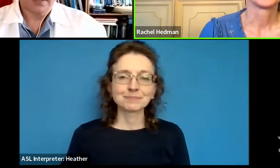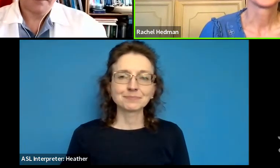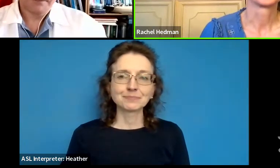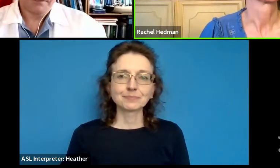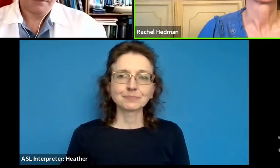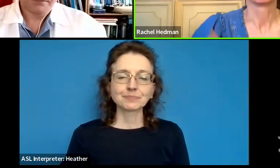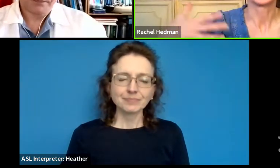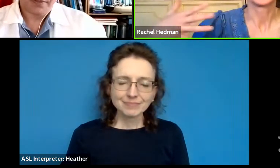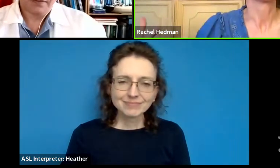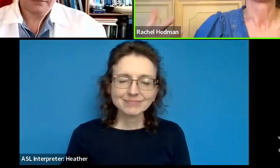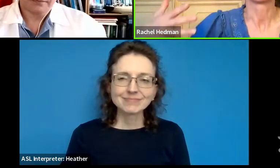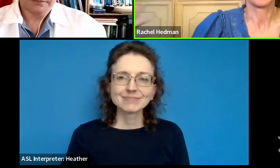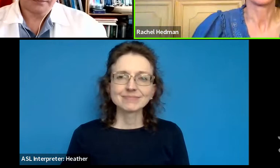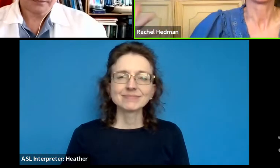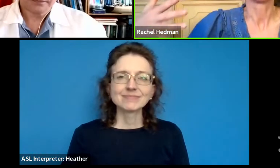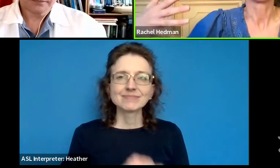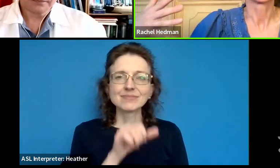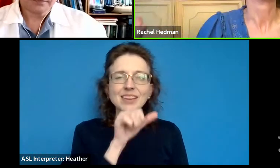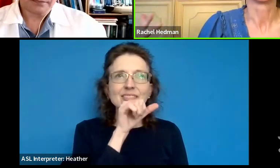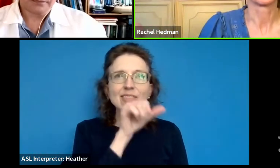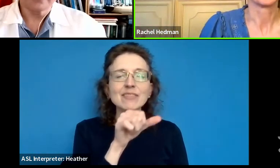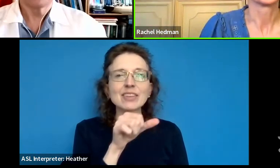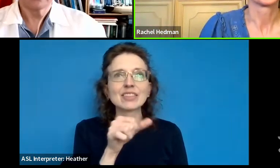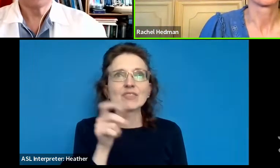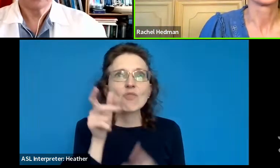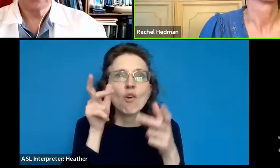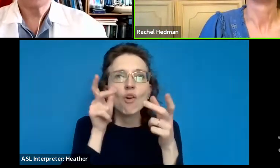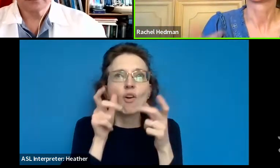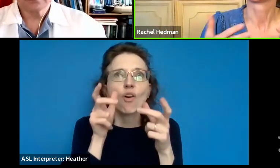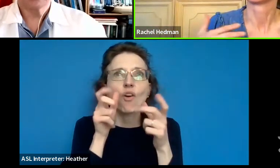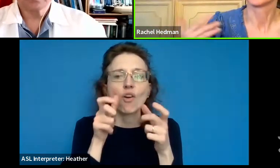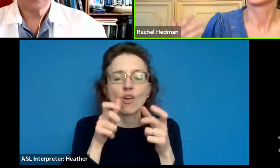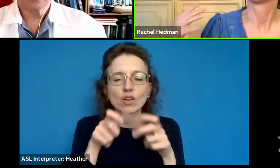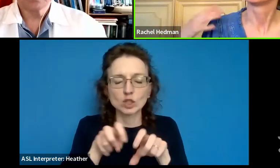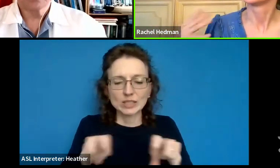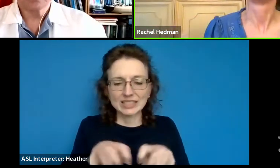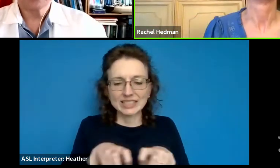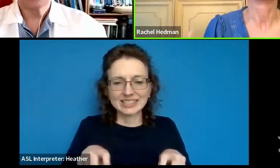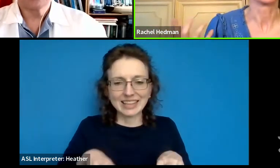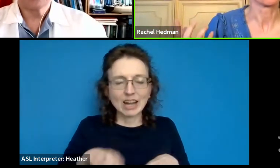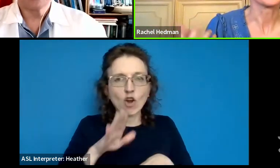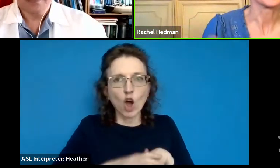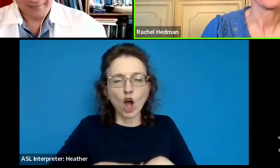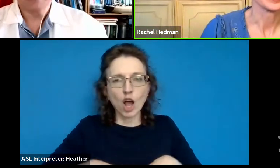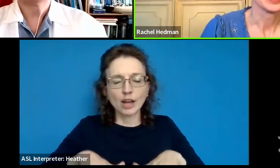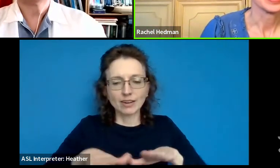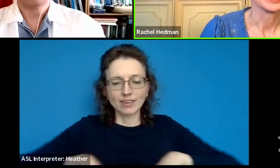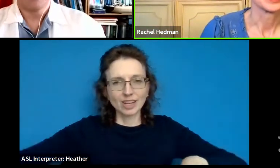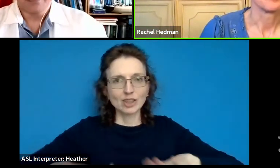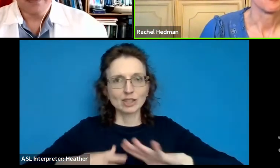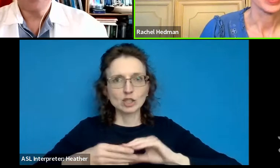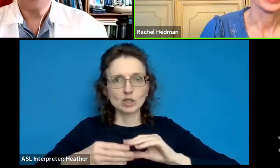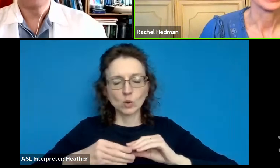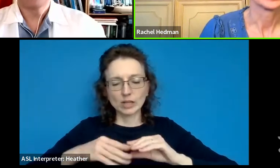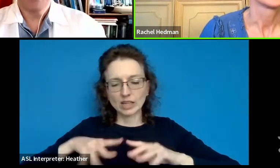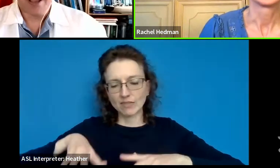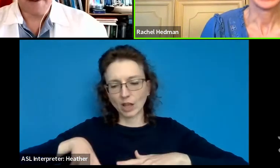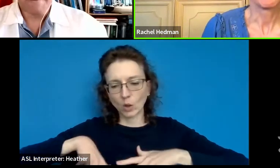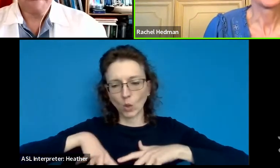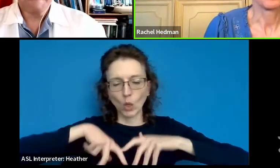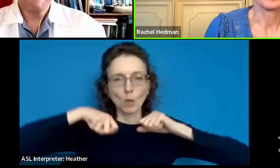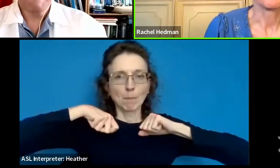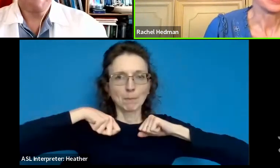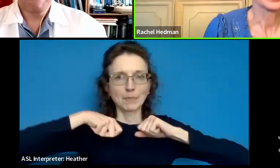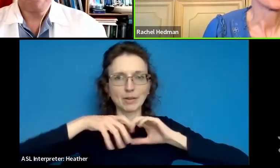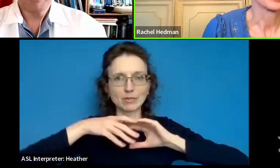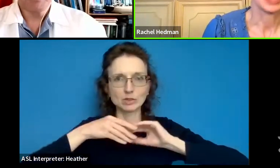the listeners could be sitting upon the symbols of these stories, almost as a way of absorbing them in some way. Is